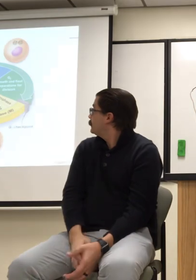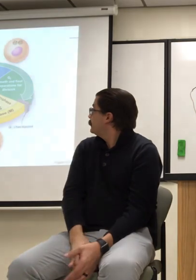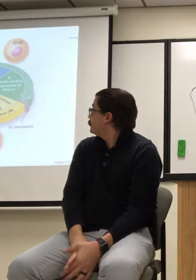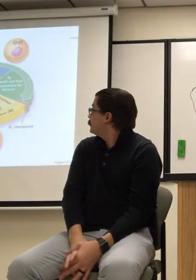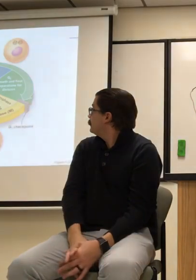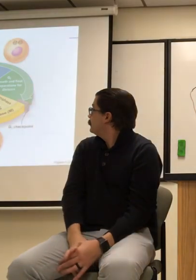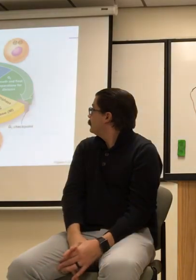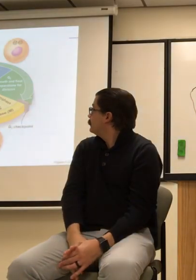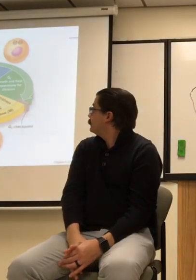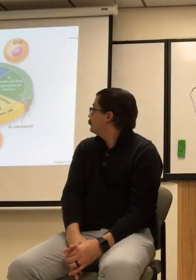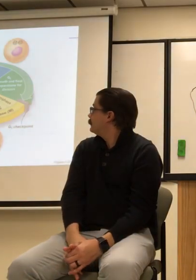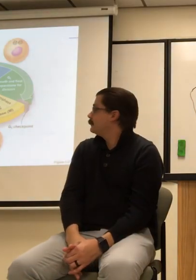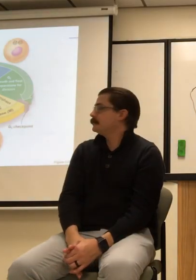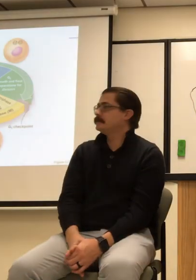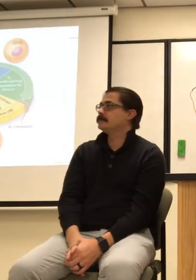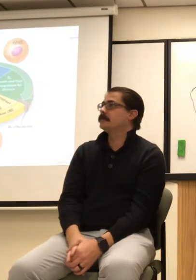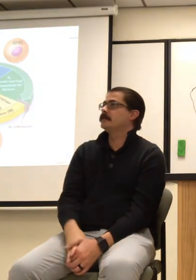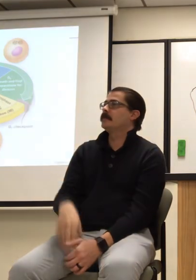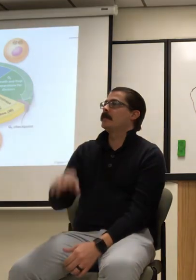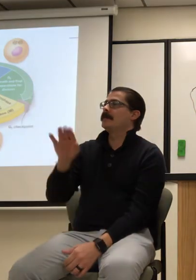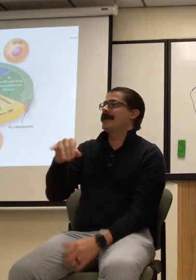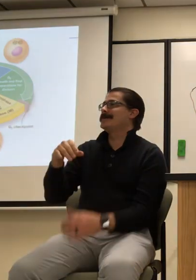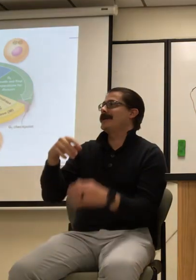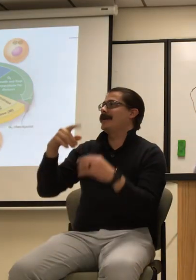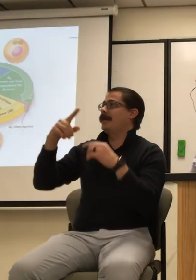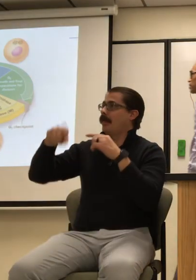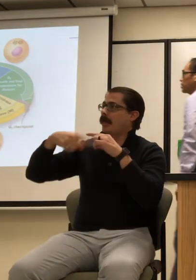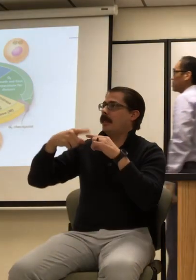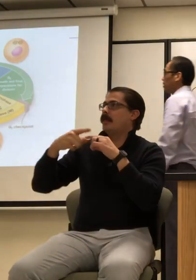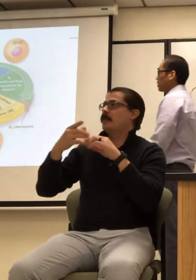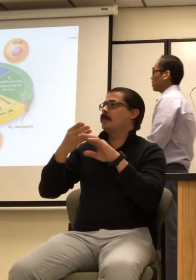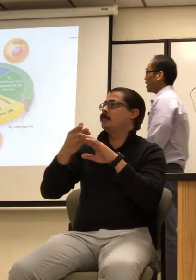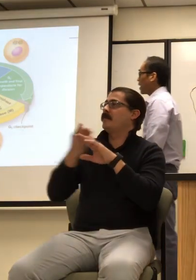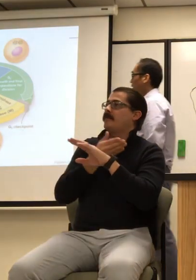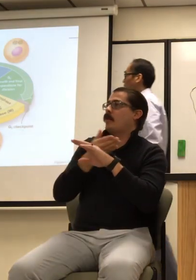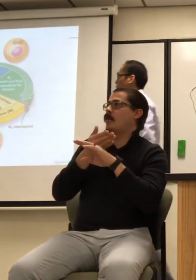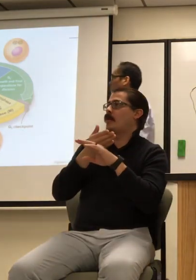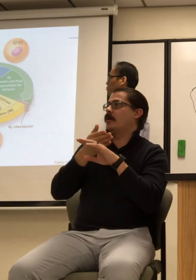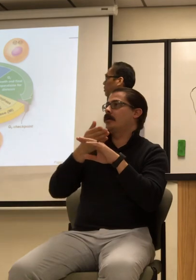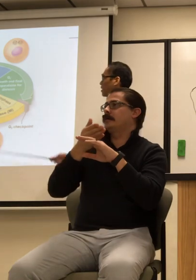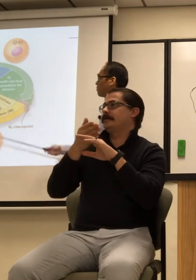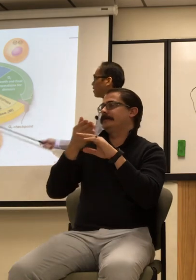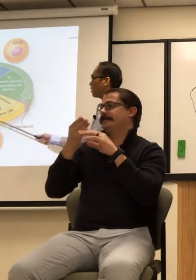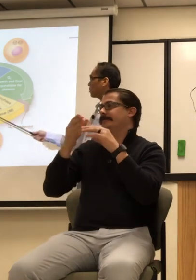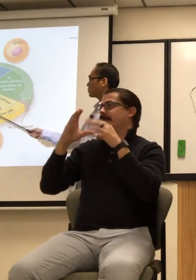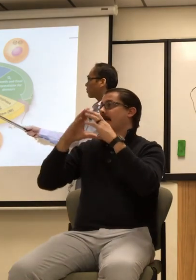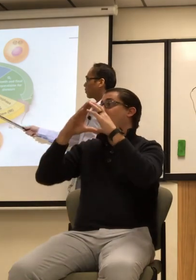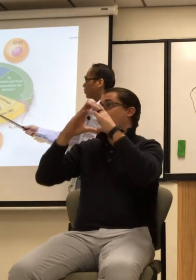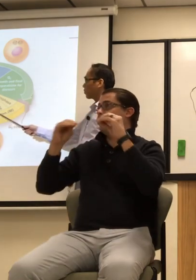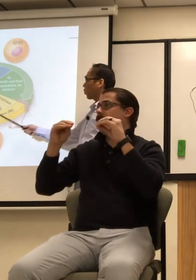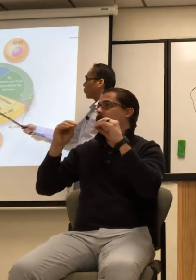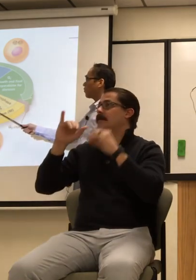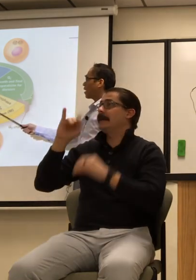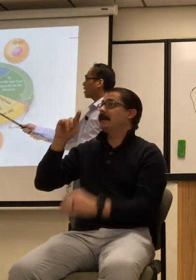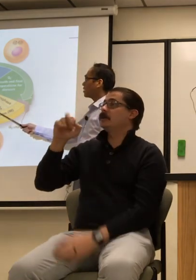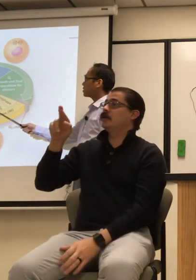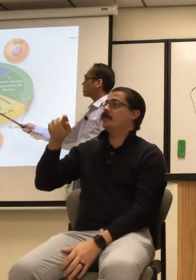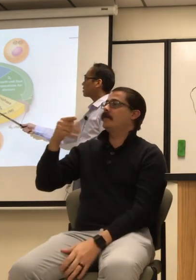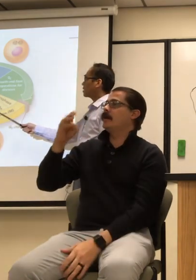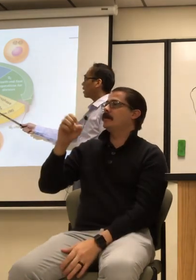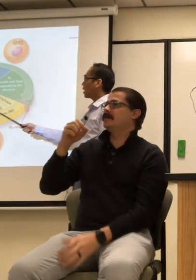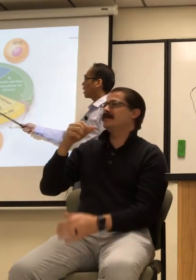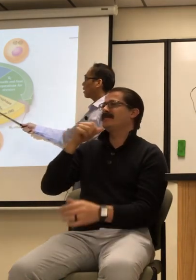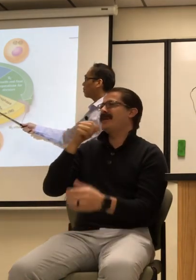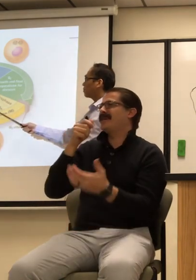is the phase between when a cell divides, interphase. And I won't really give you any notes for the growth